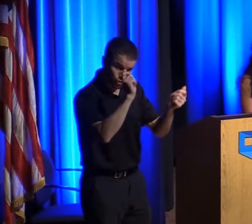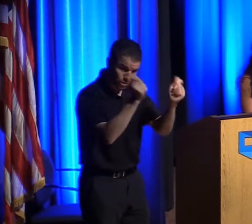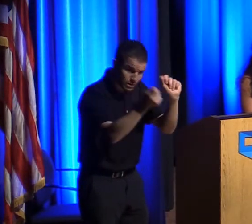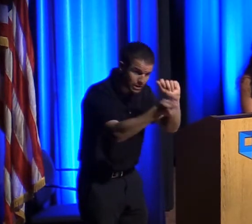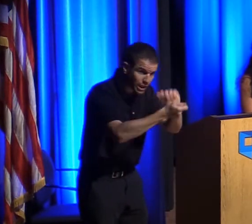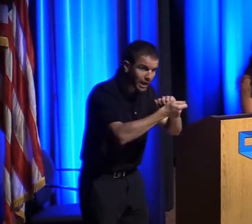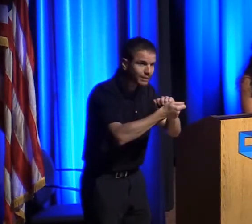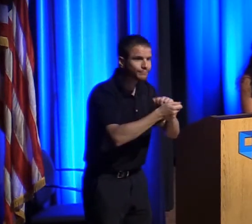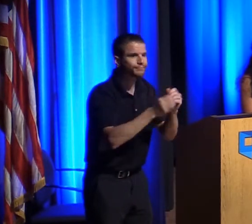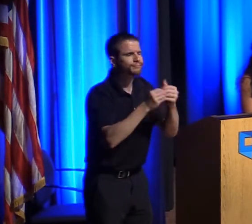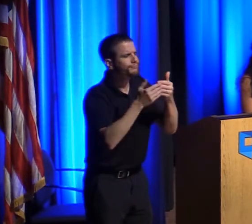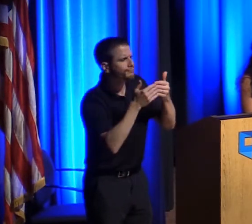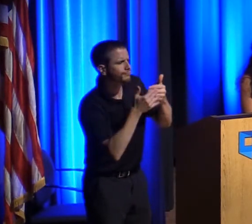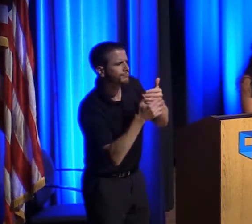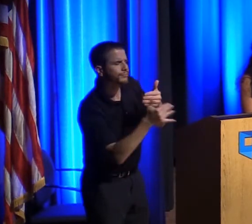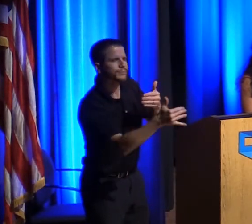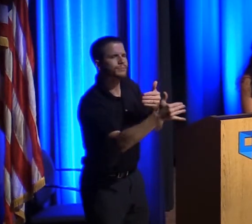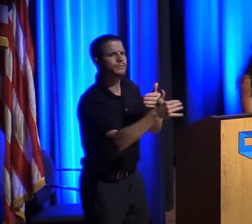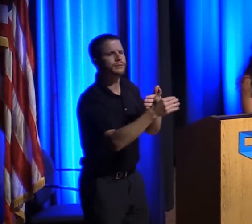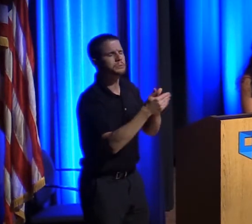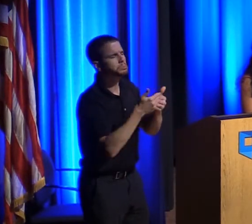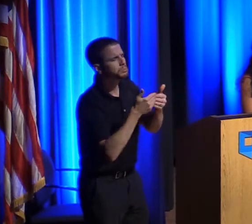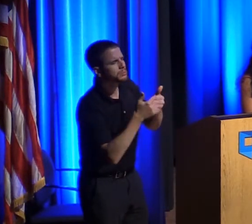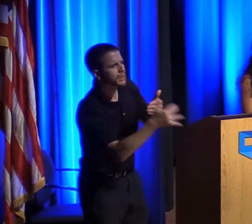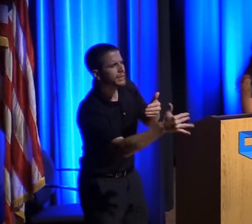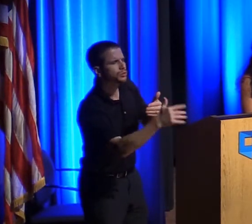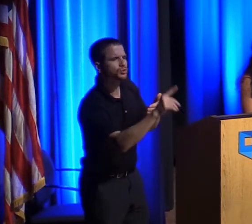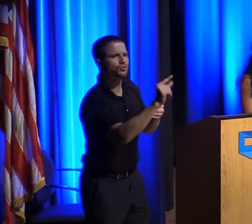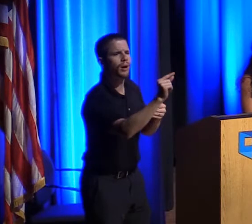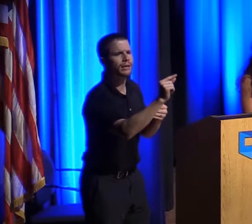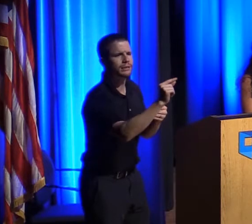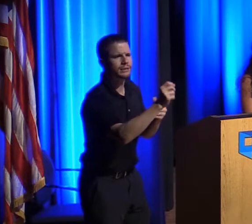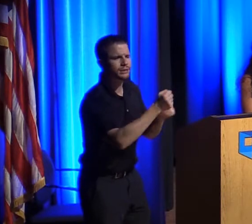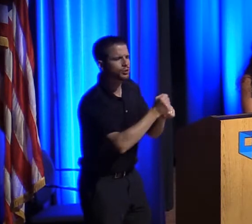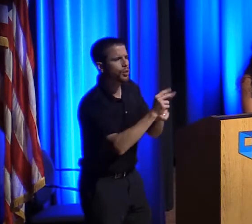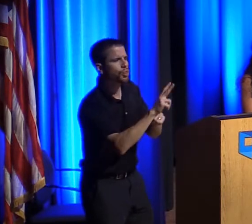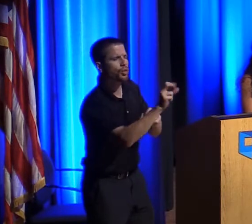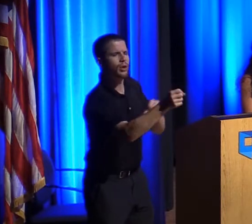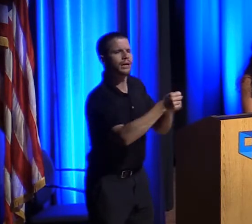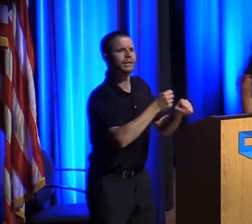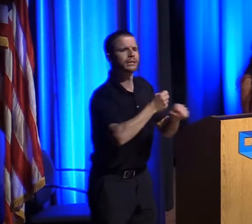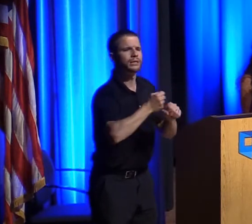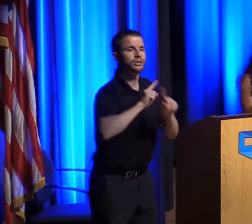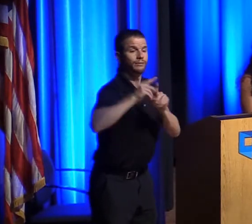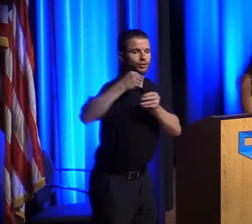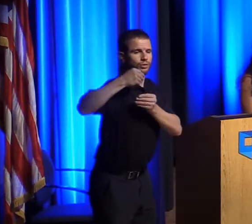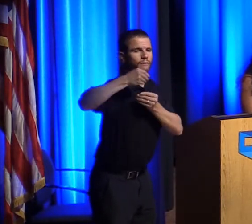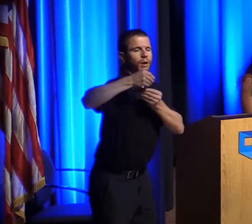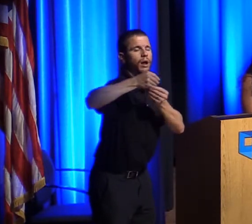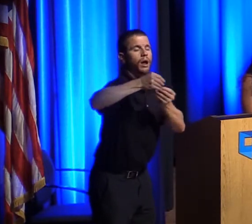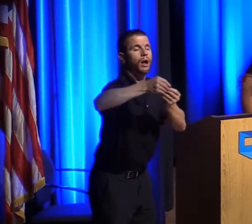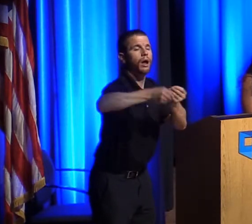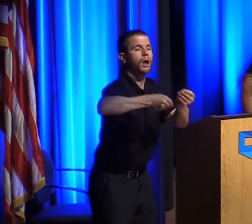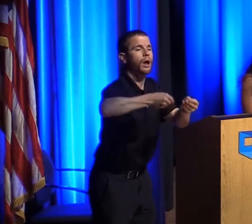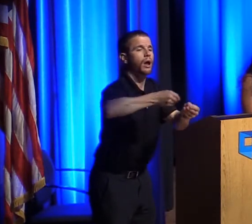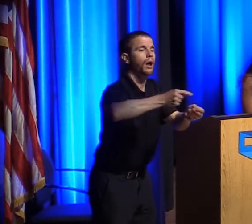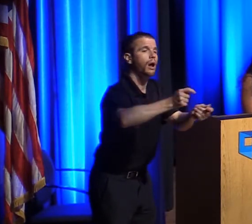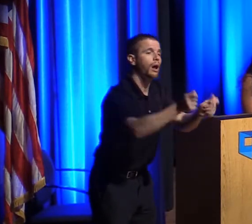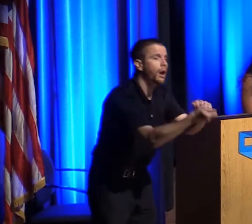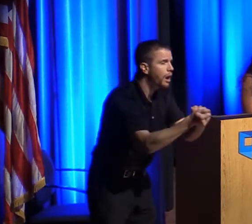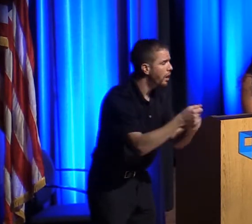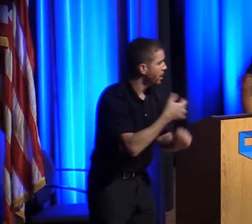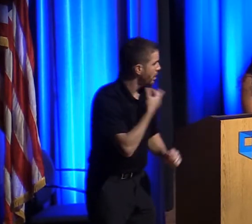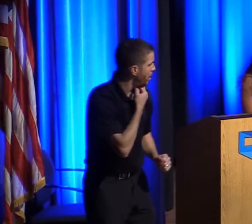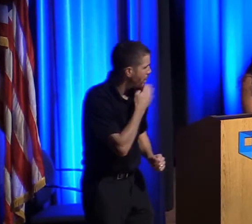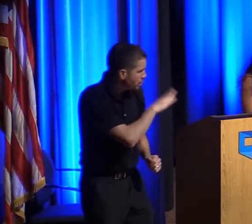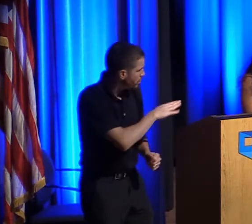next 2 or 3 generations coming on, maybe your grandchildren, your great-grandchildren, of all of us? How do you